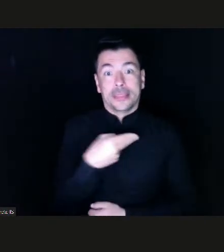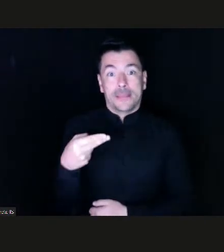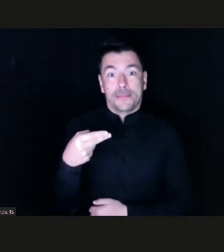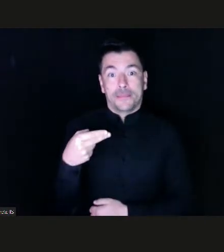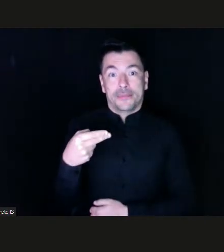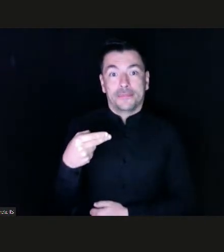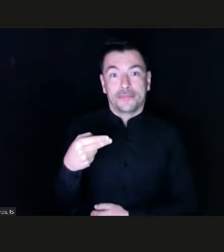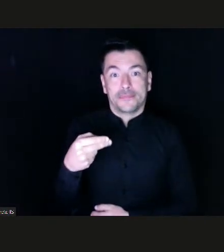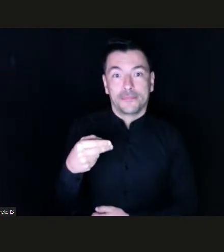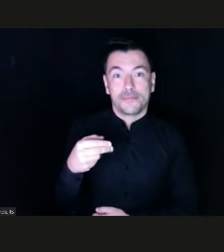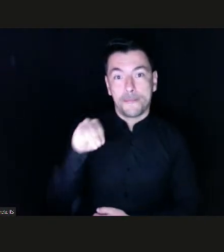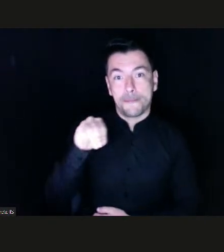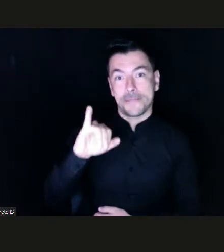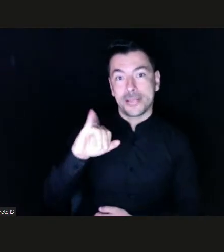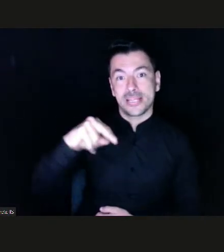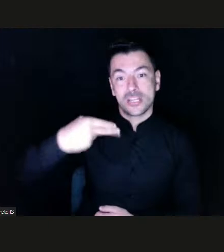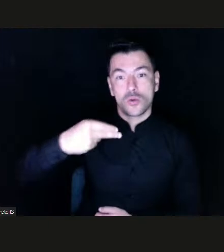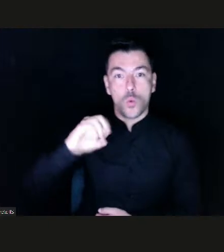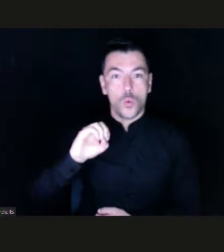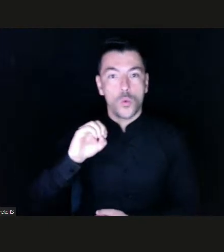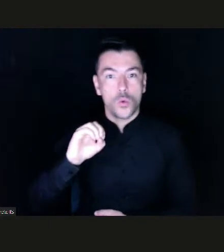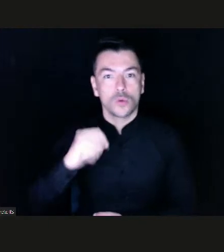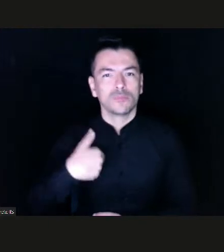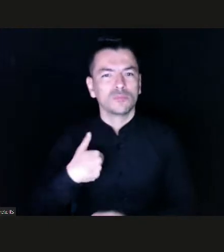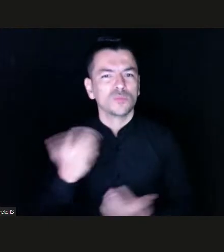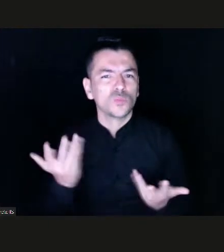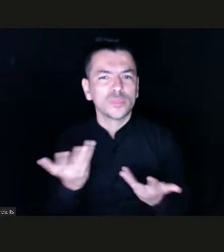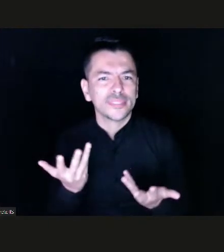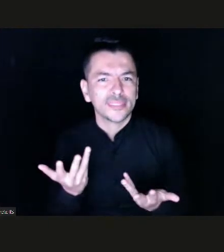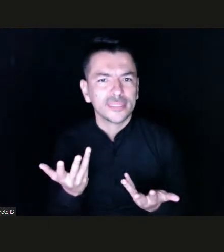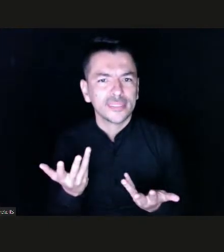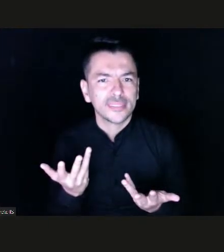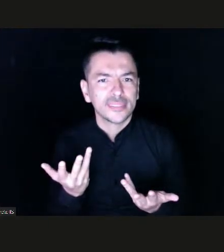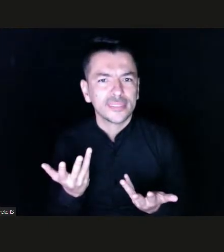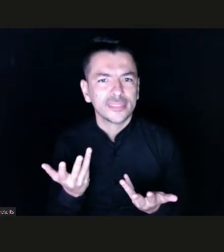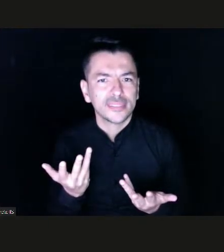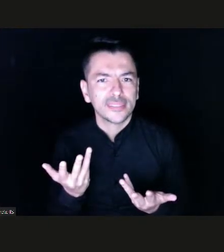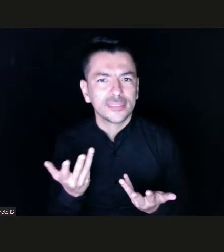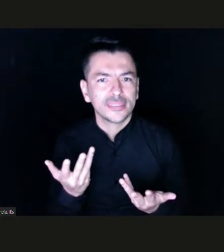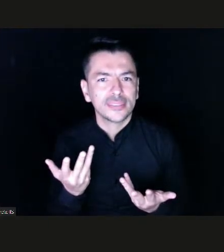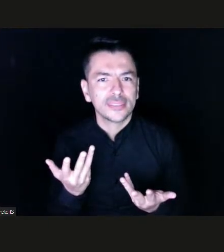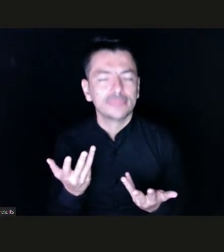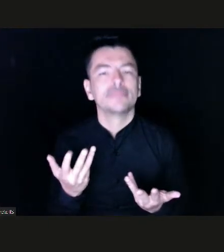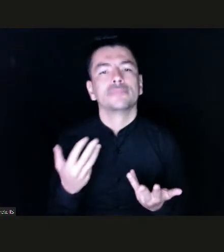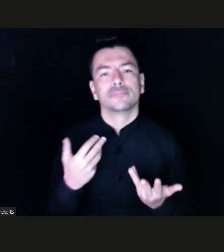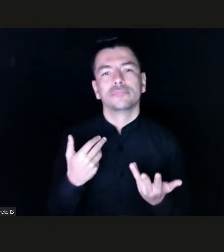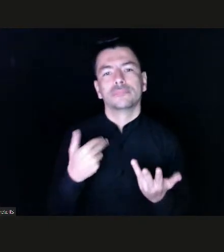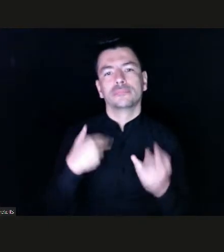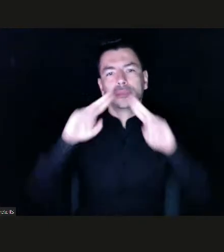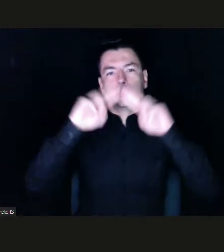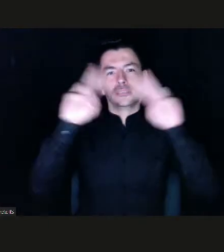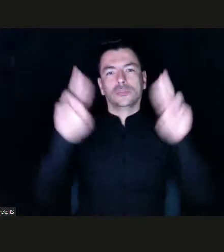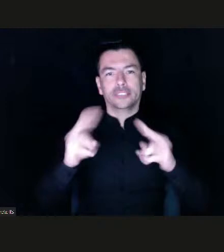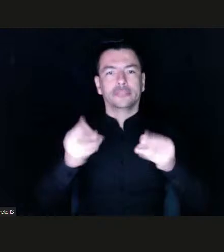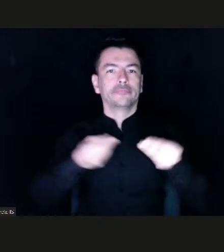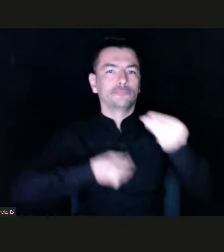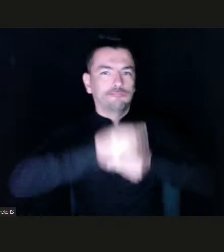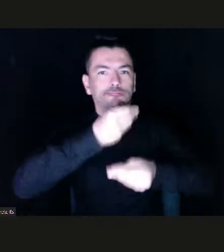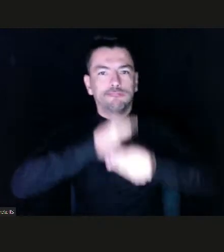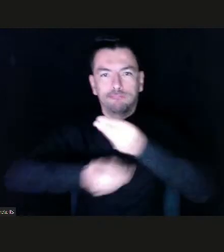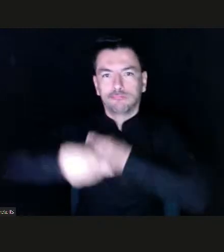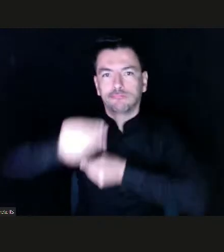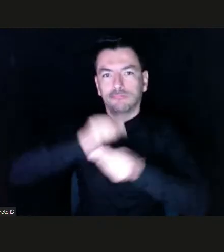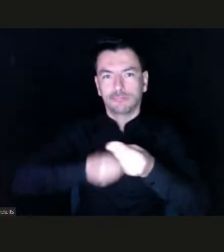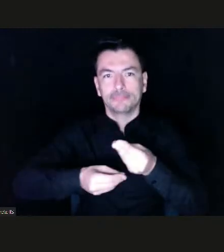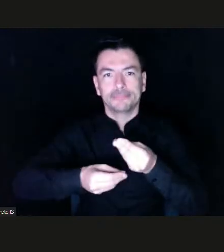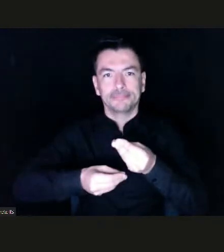the officer in charge of the Division on International Trade and Commodities of UNCTAD.